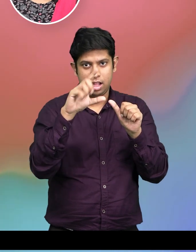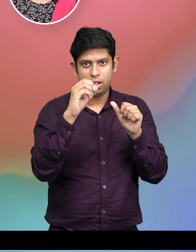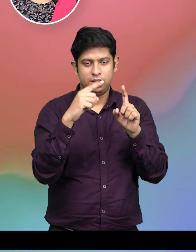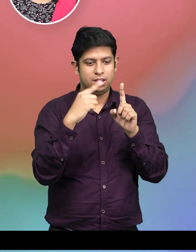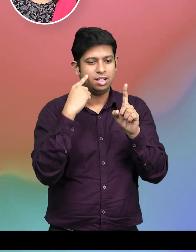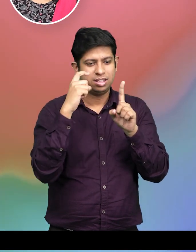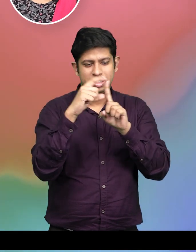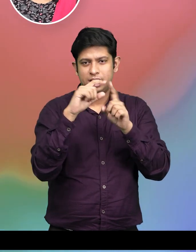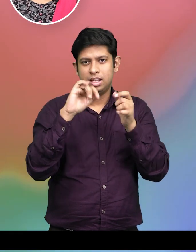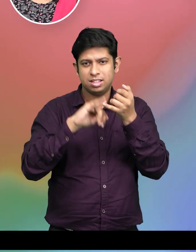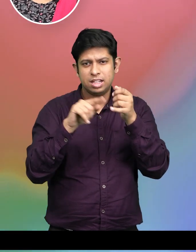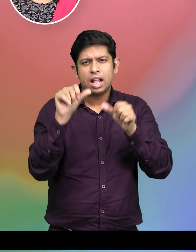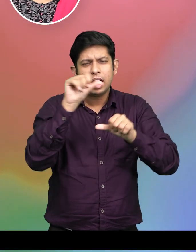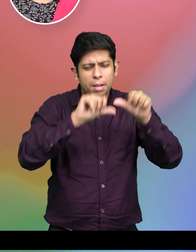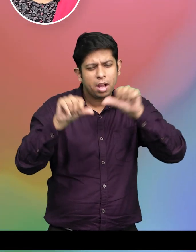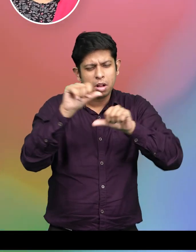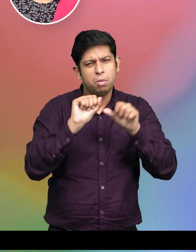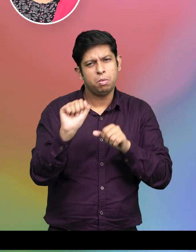alkalides,